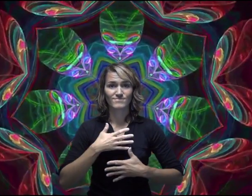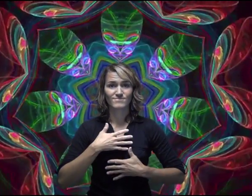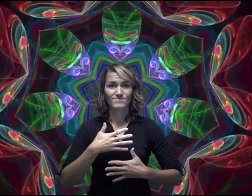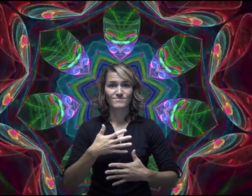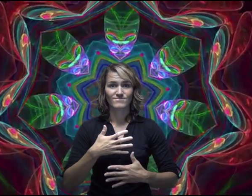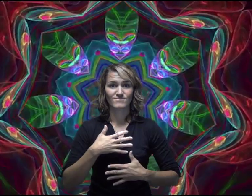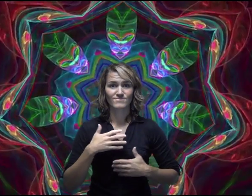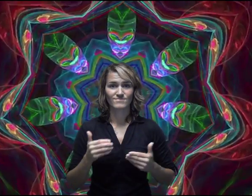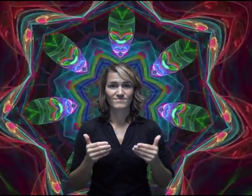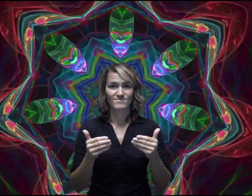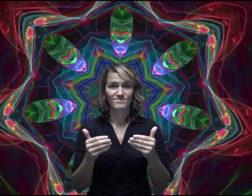Continue breathing.